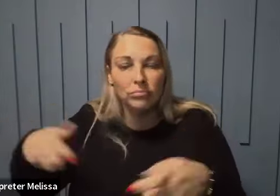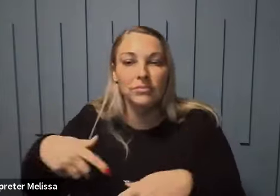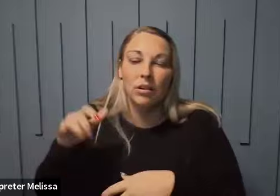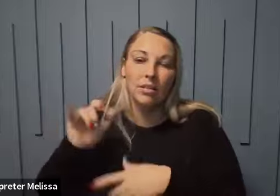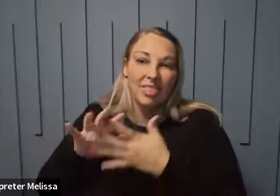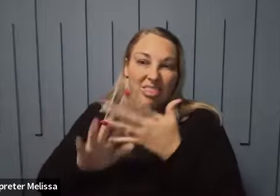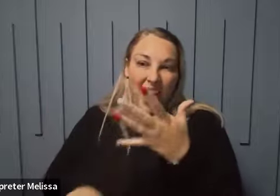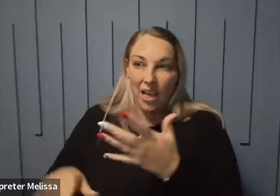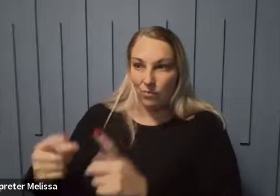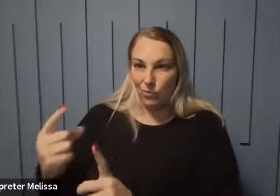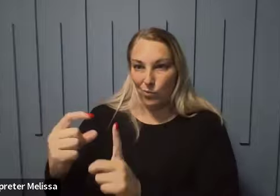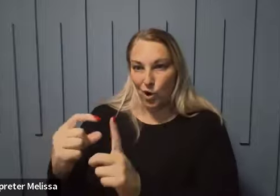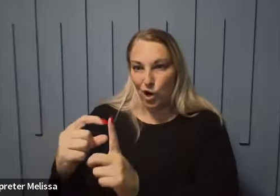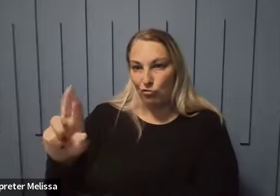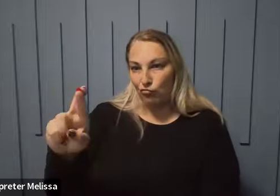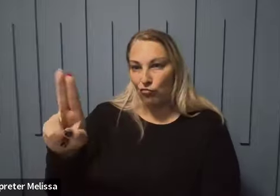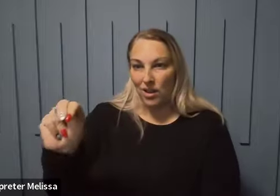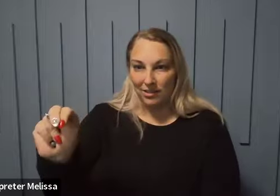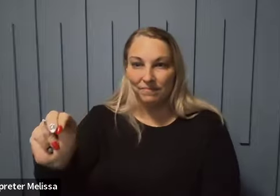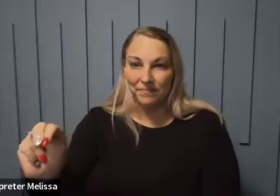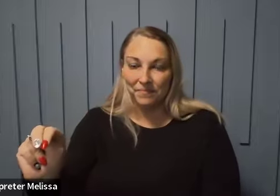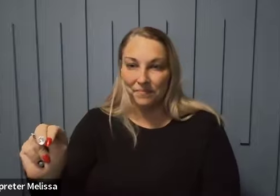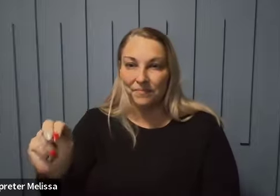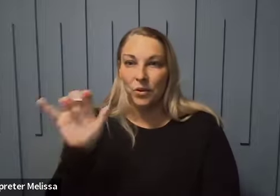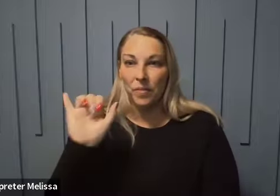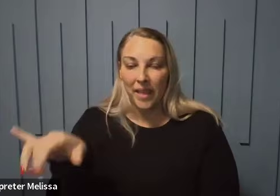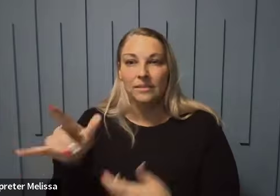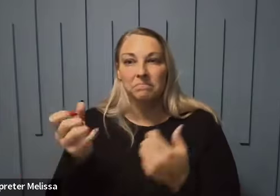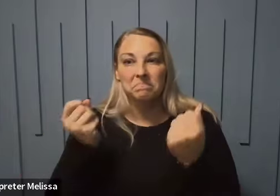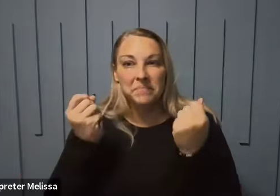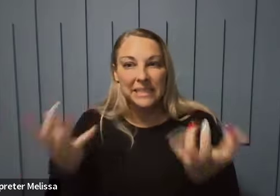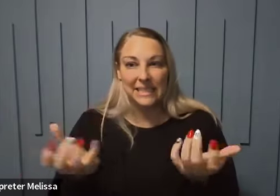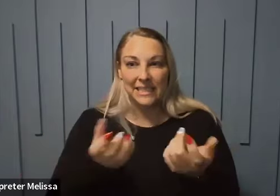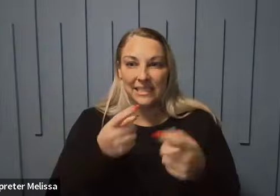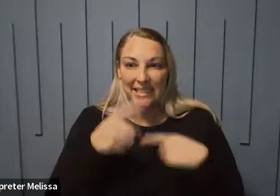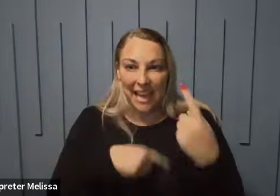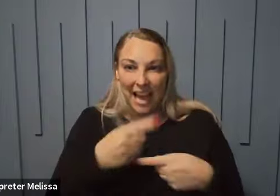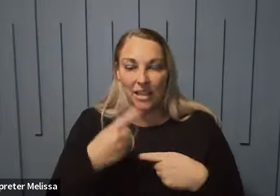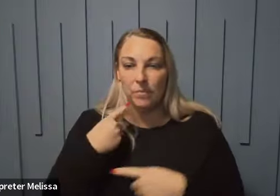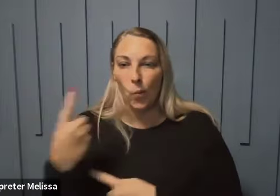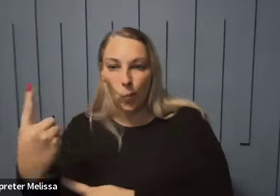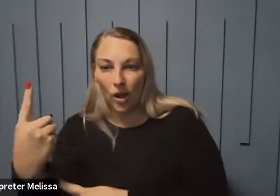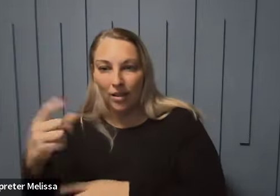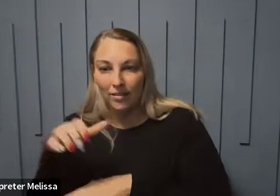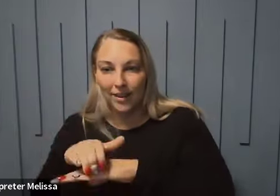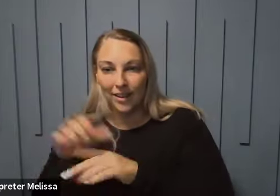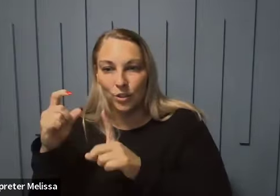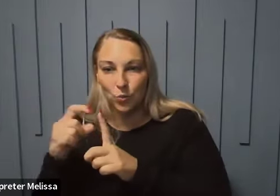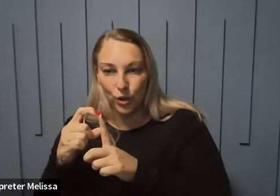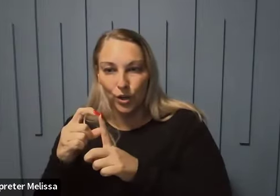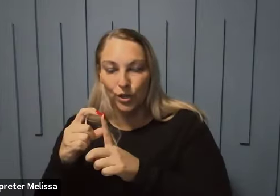different signs for one English word. And it's a lot of different meanings to expect kids to memorize when they haven't had the